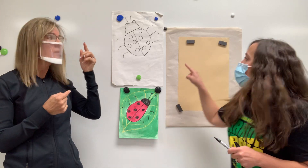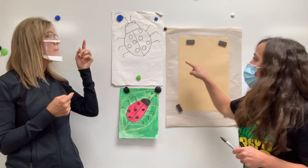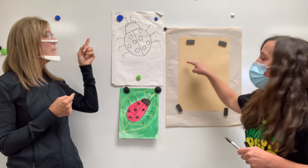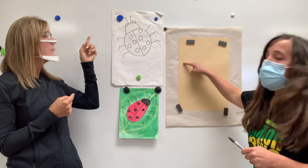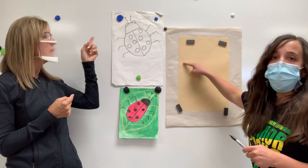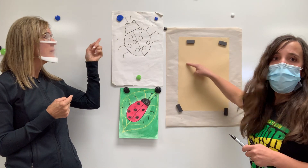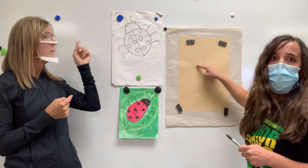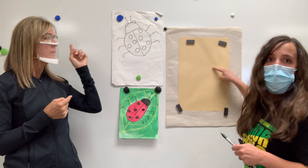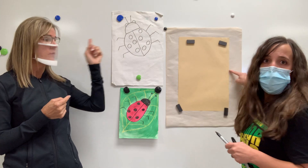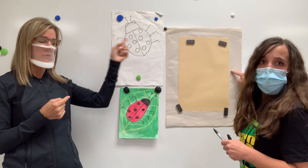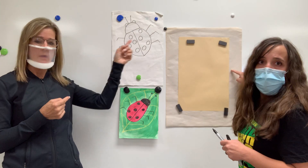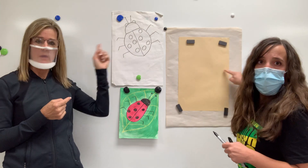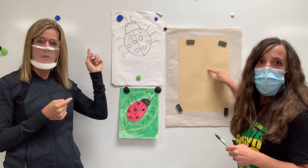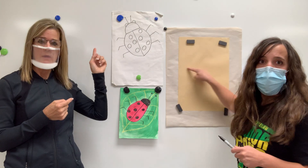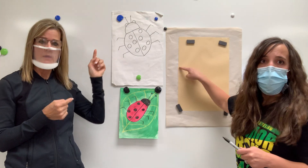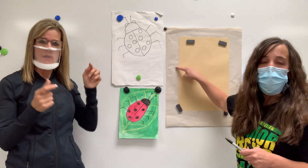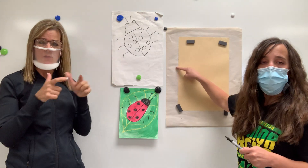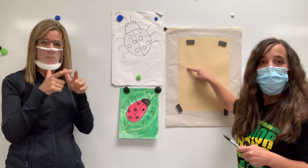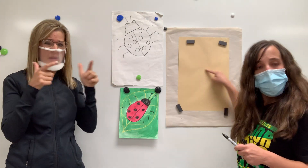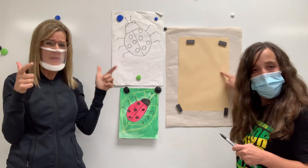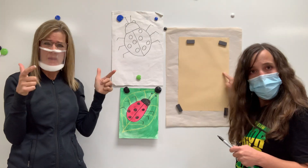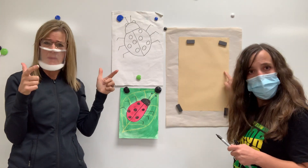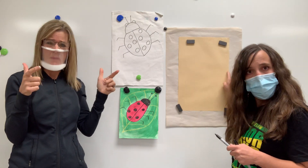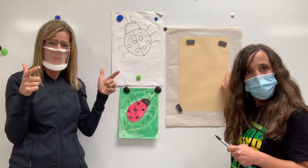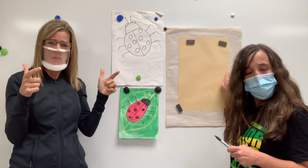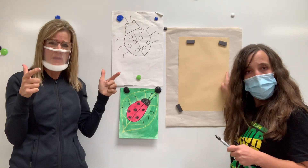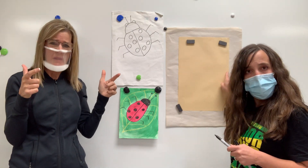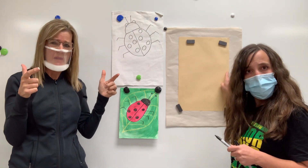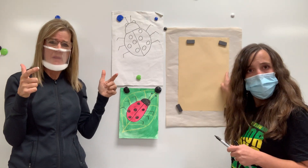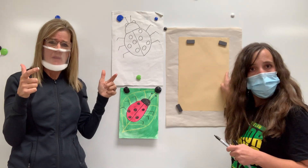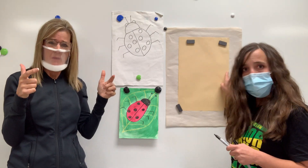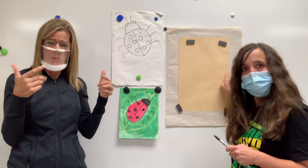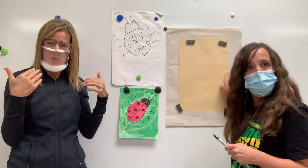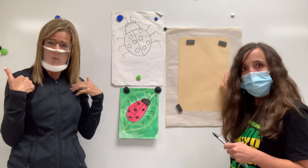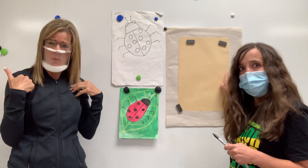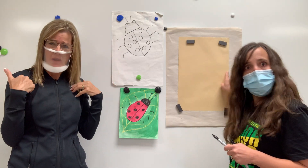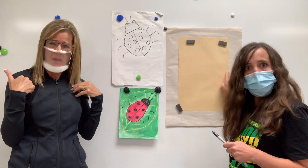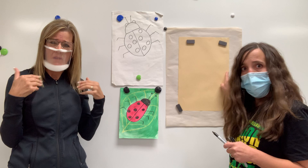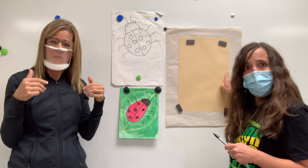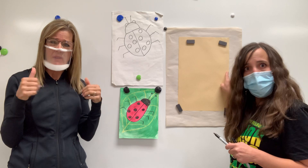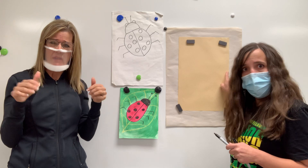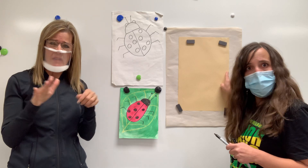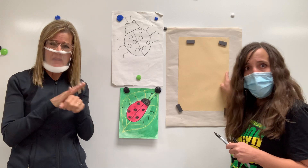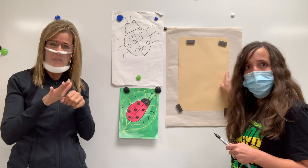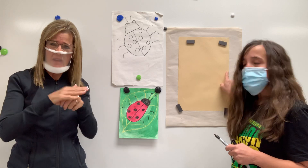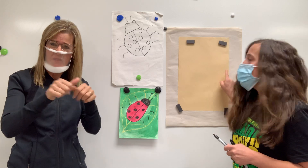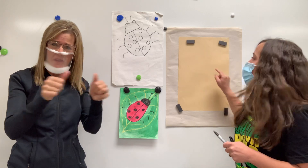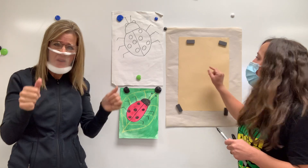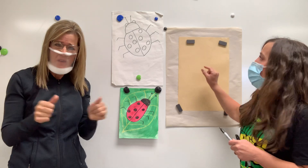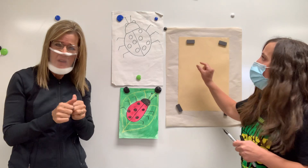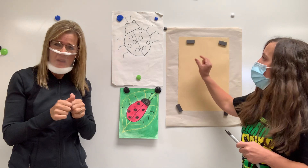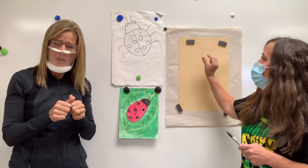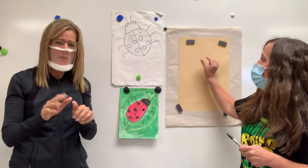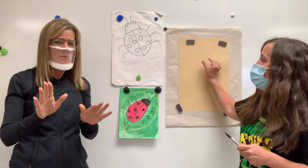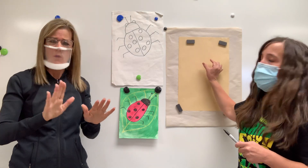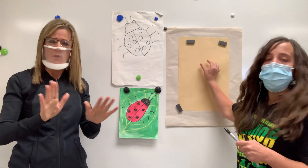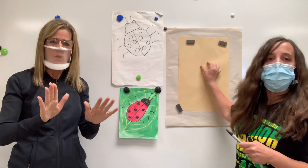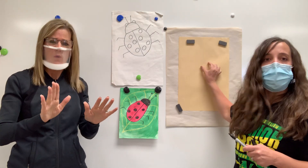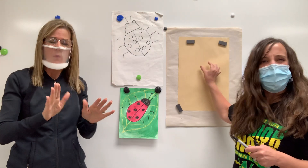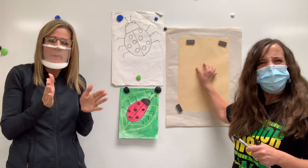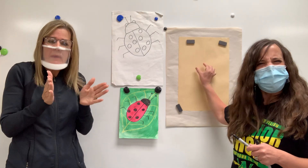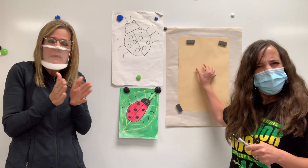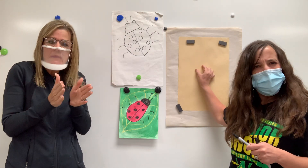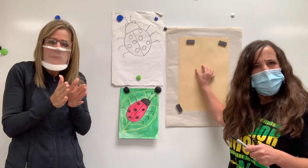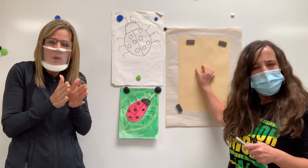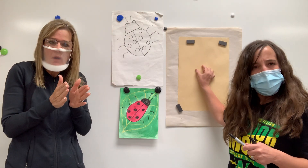Kindergartners, if you make a straight line this big, are you gonna have room for your ladybug? Probably not, right? You wanna look and you